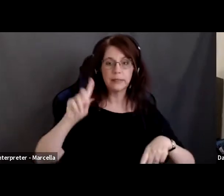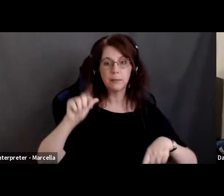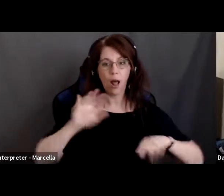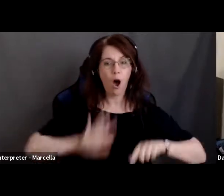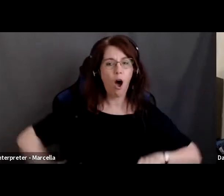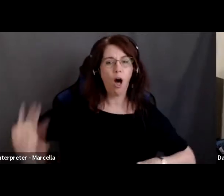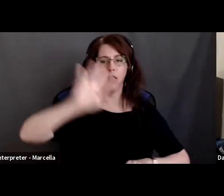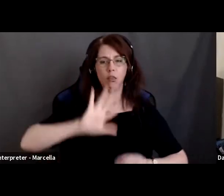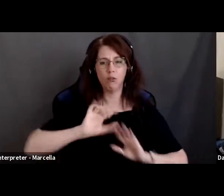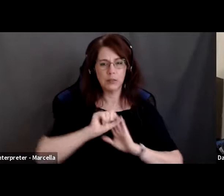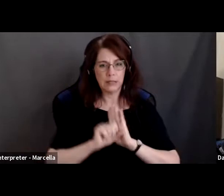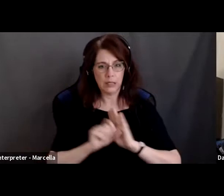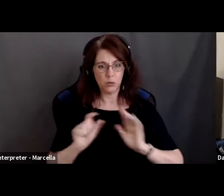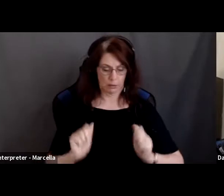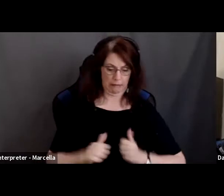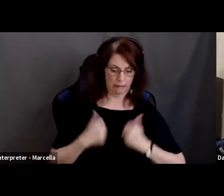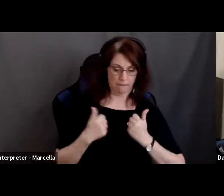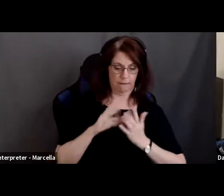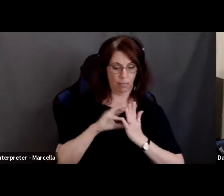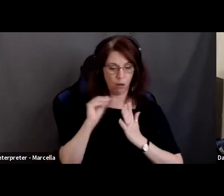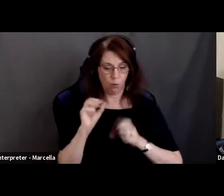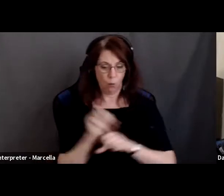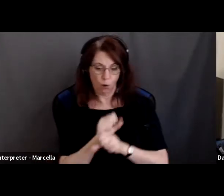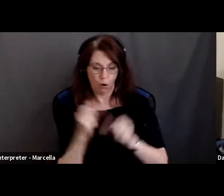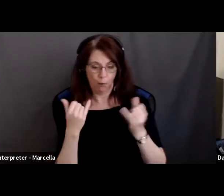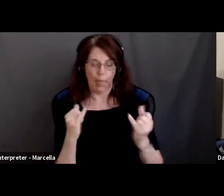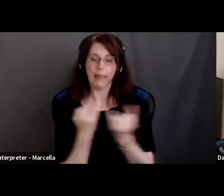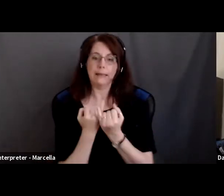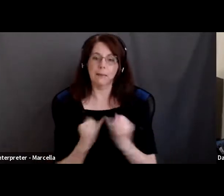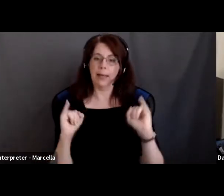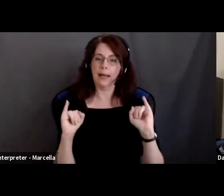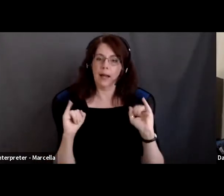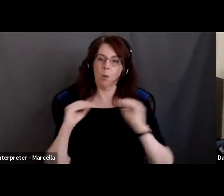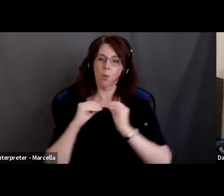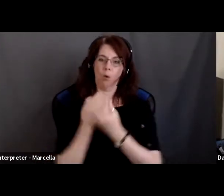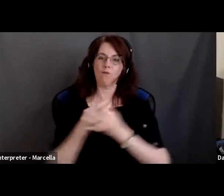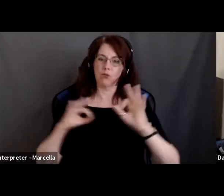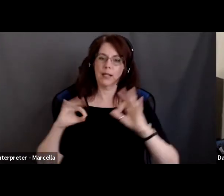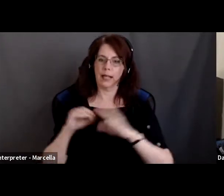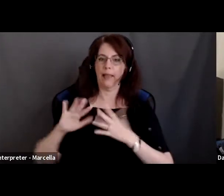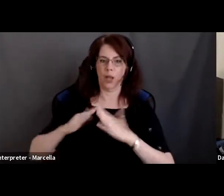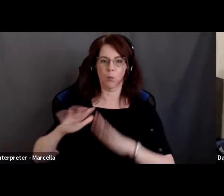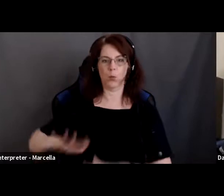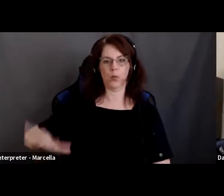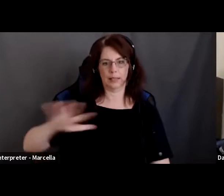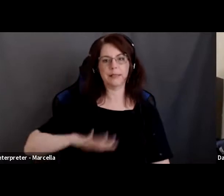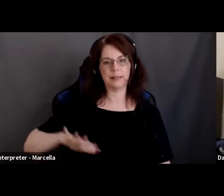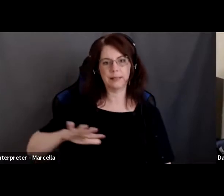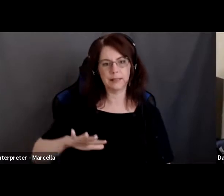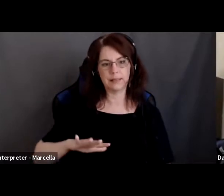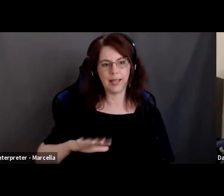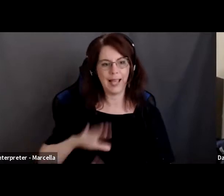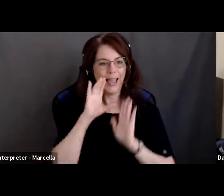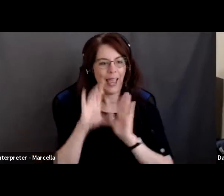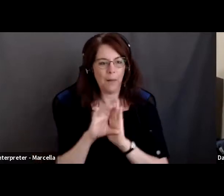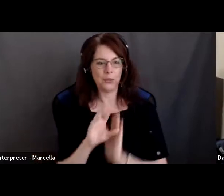can live, learn, work, and play independently and with greater freedom in the communities of their choice. And there's an image here